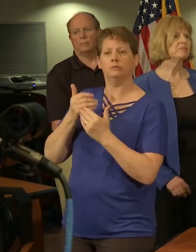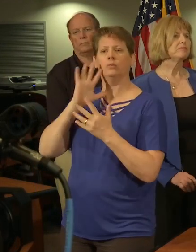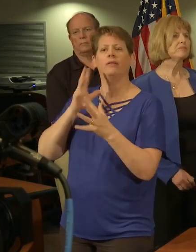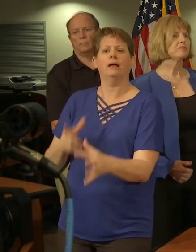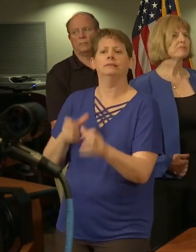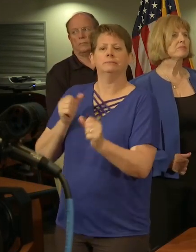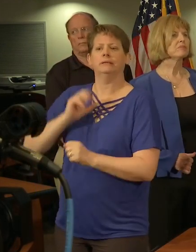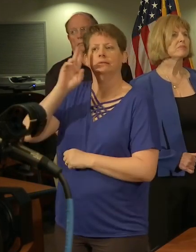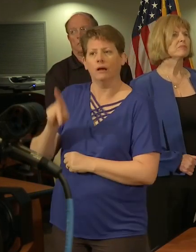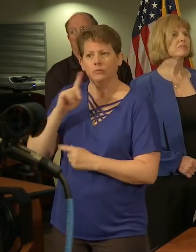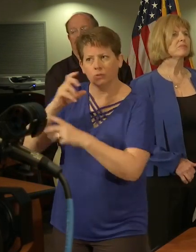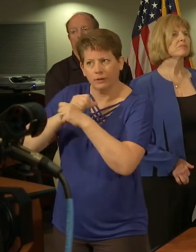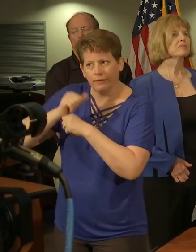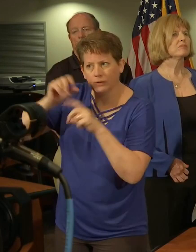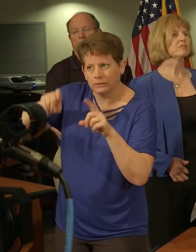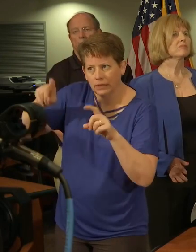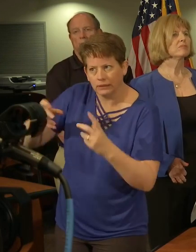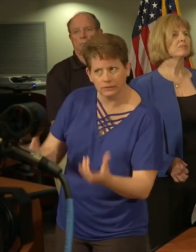up our ability to get those tests?